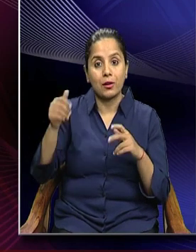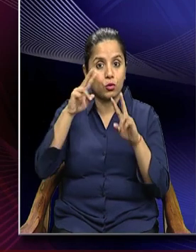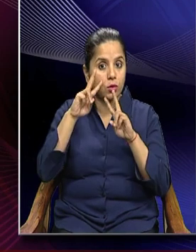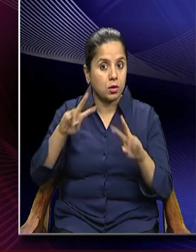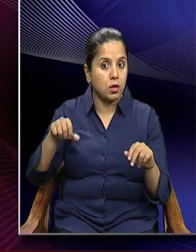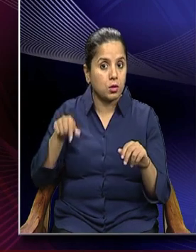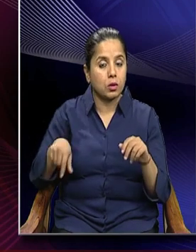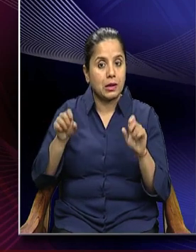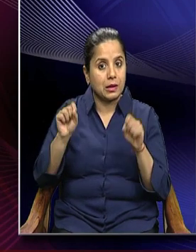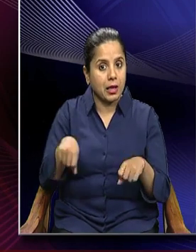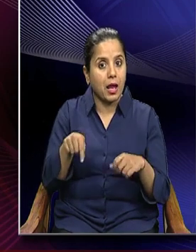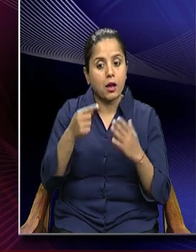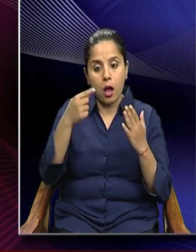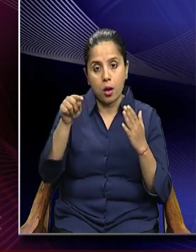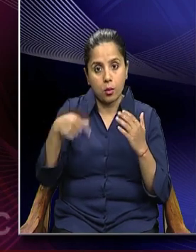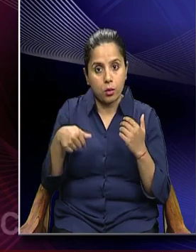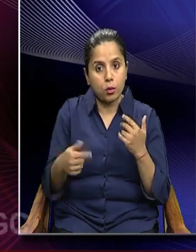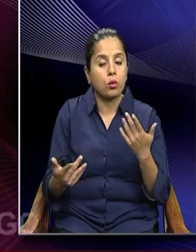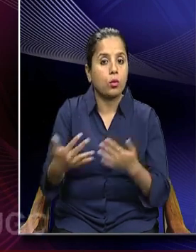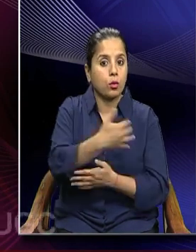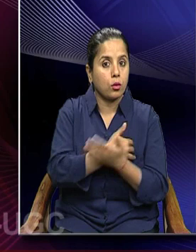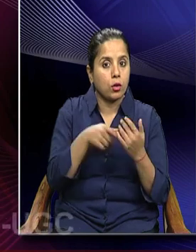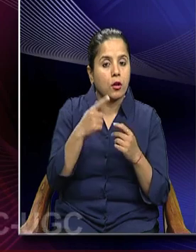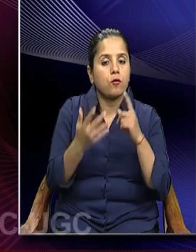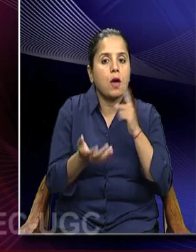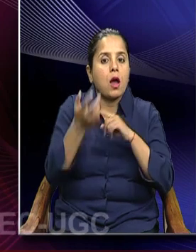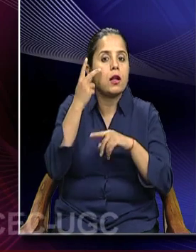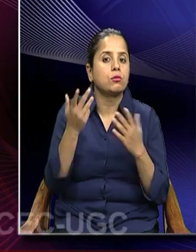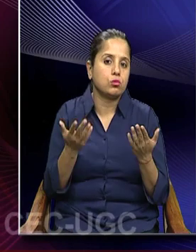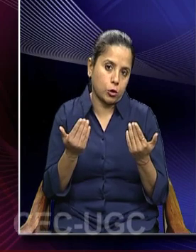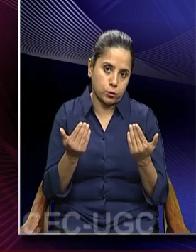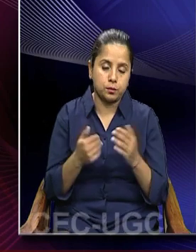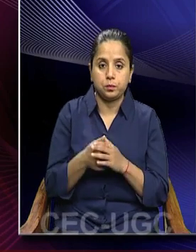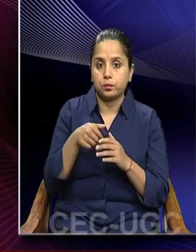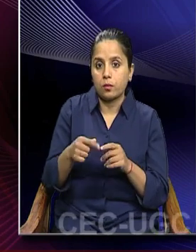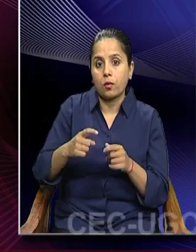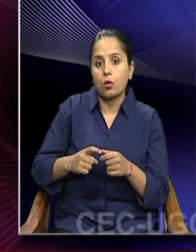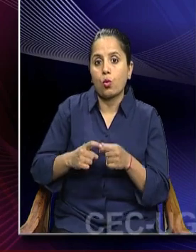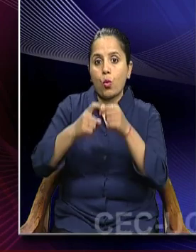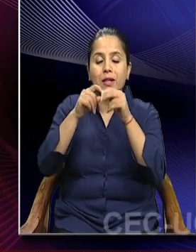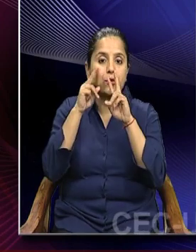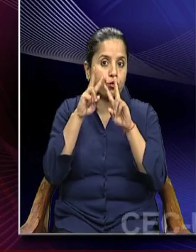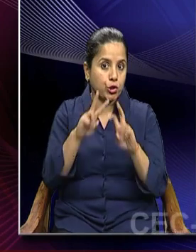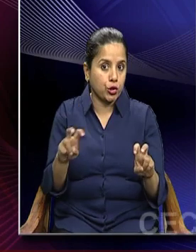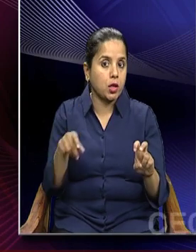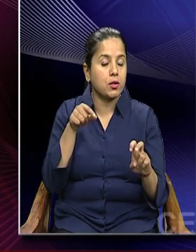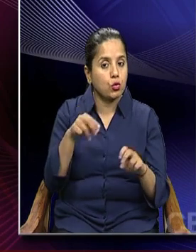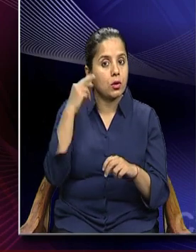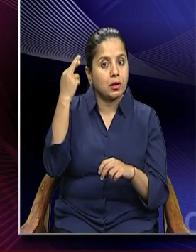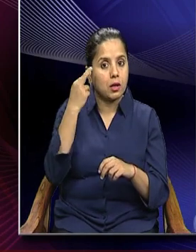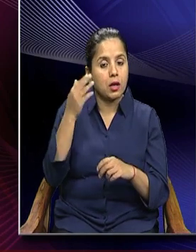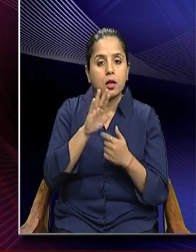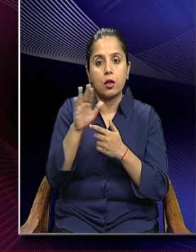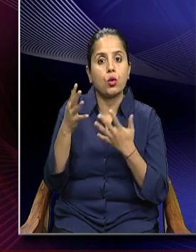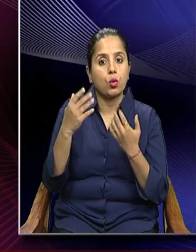researchers would be able to validate and corroborate the findings. Qualitative research, therefore, seeks